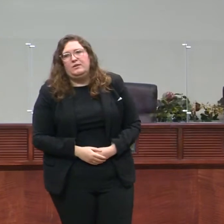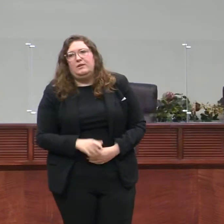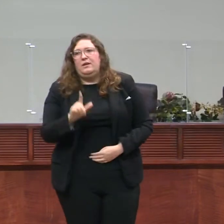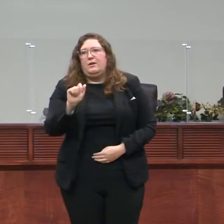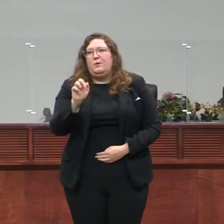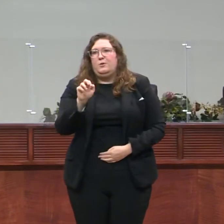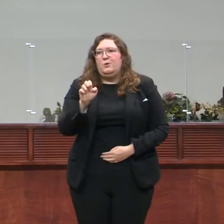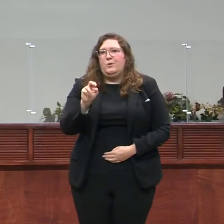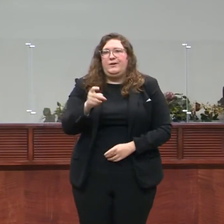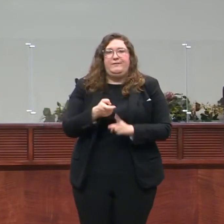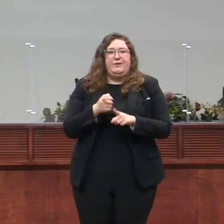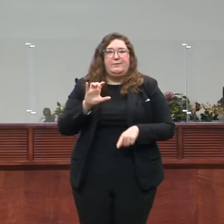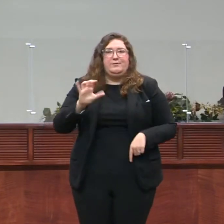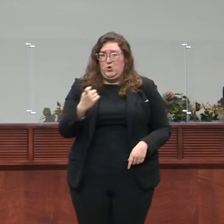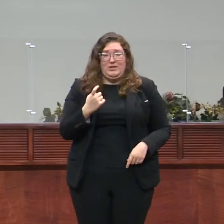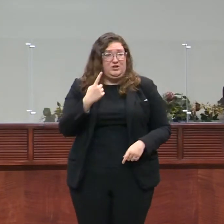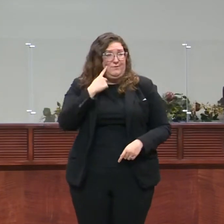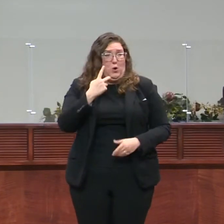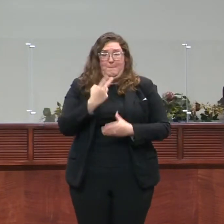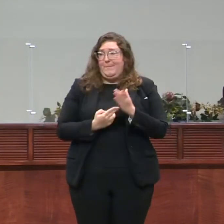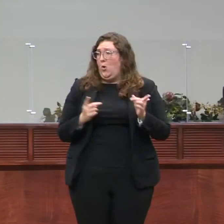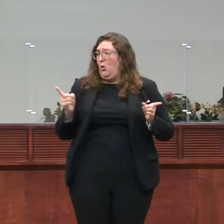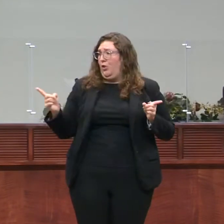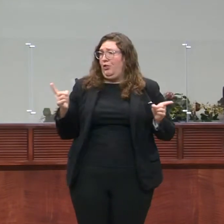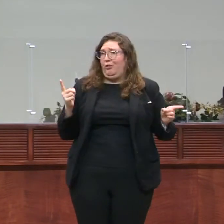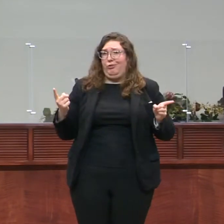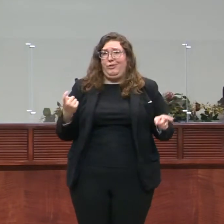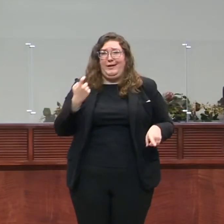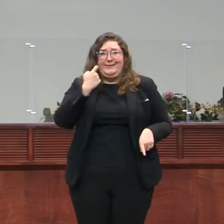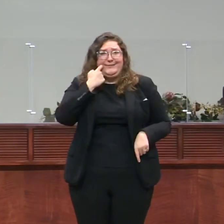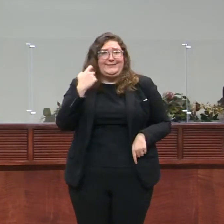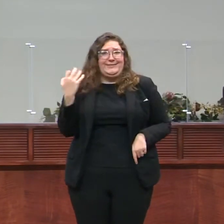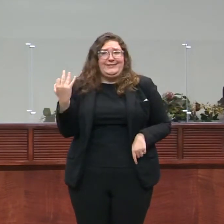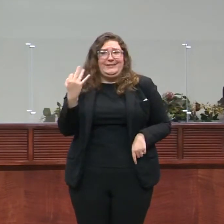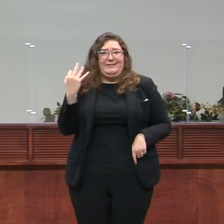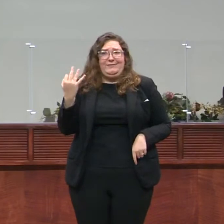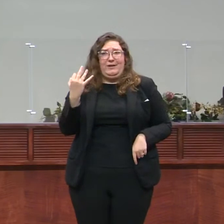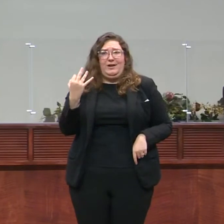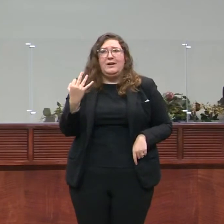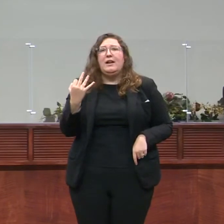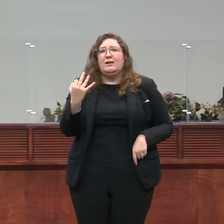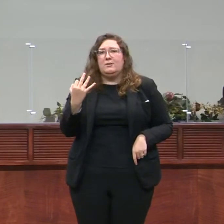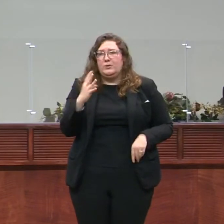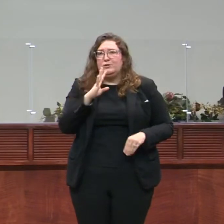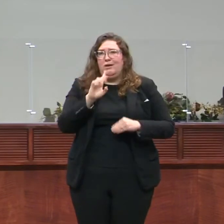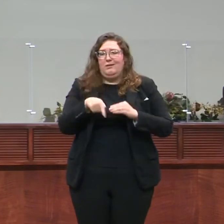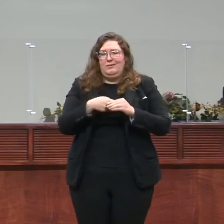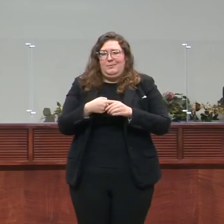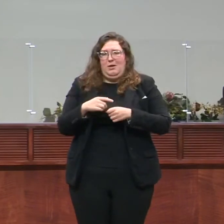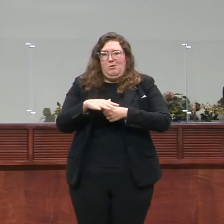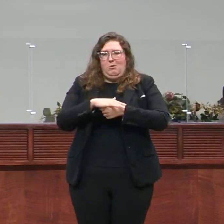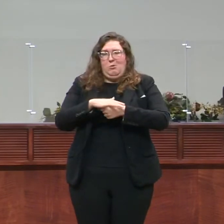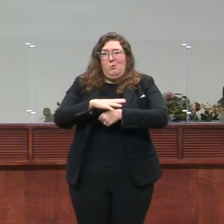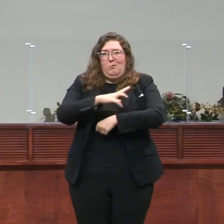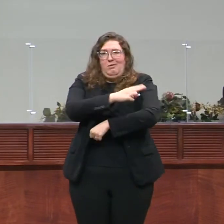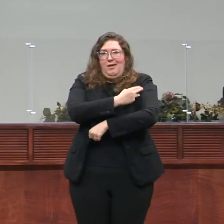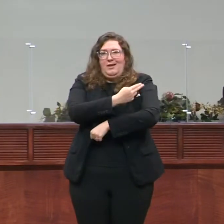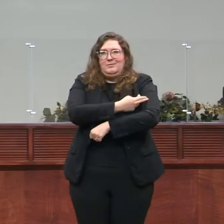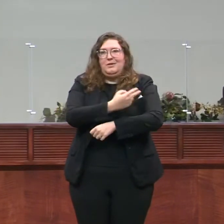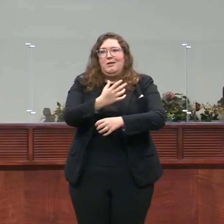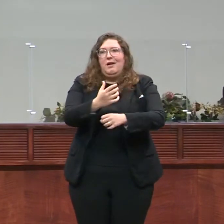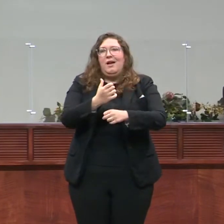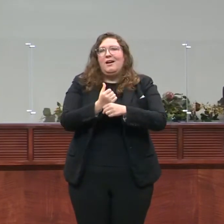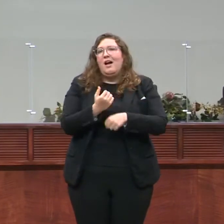Lauren Seabrook, Channel 9. My question's for Friday. We reported on the local hospitals receiving 14 portable